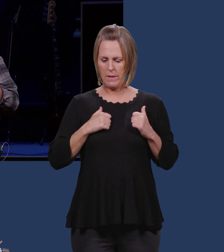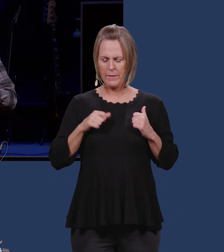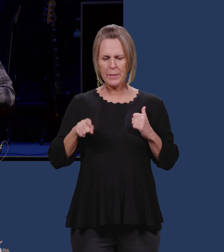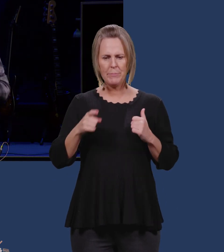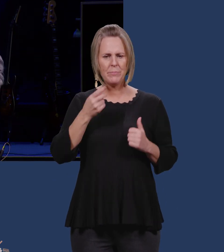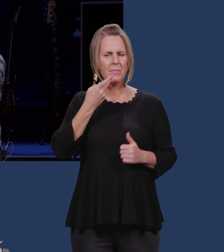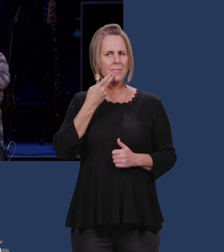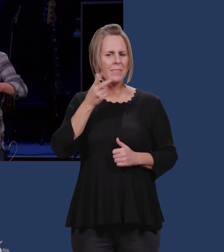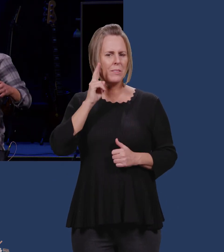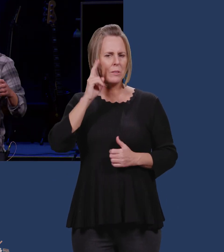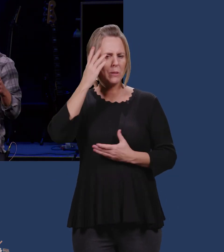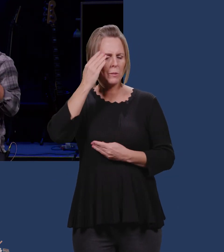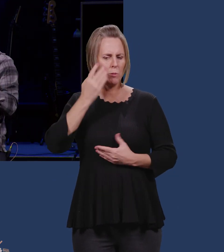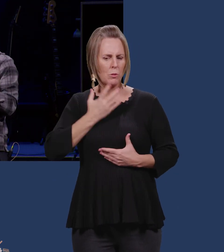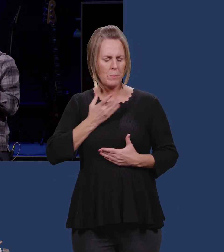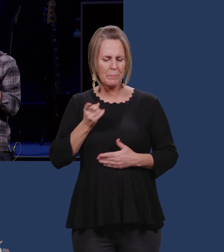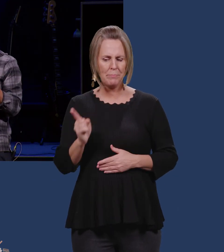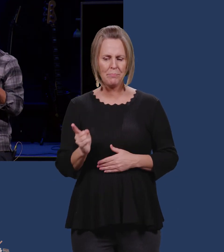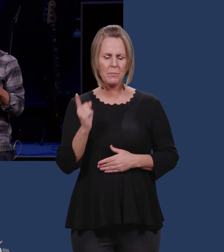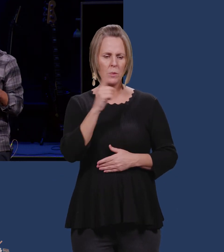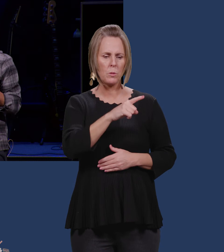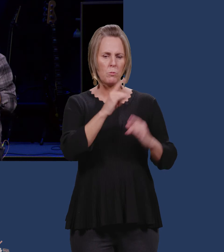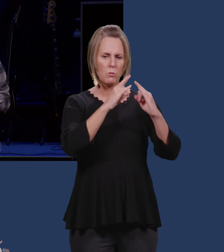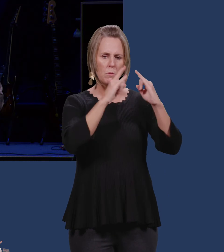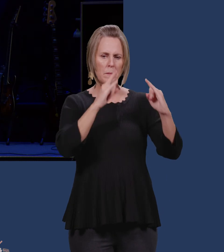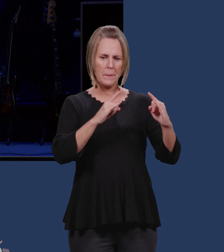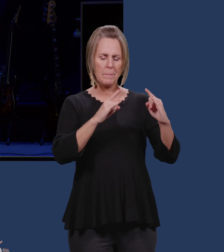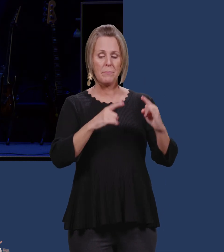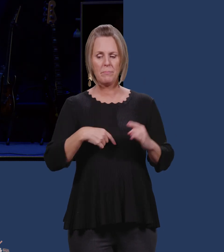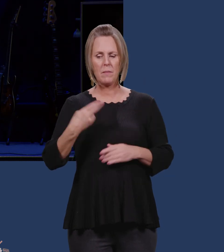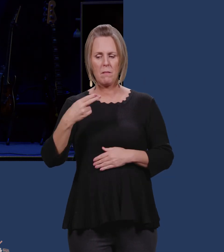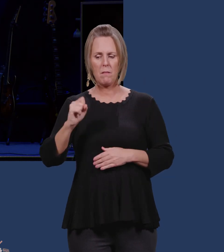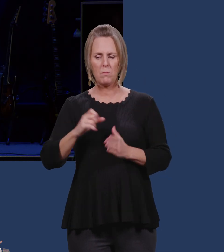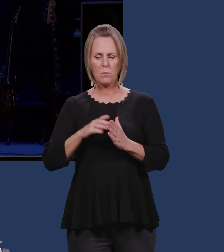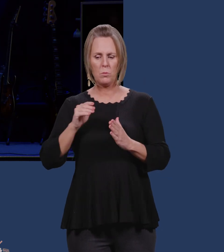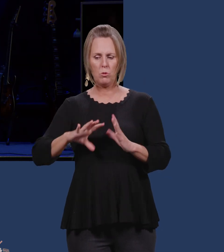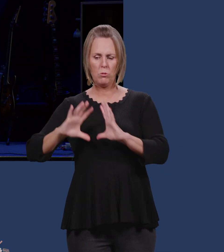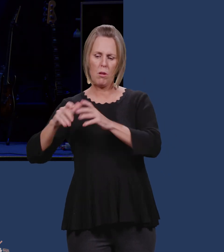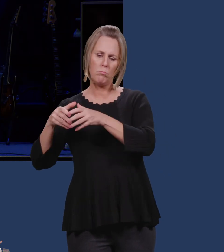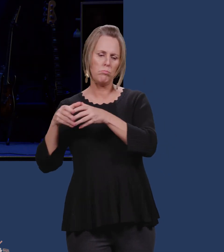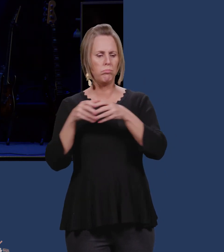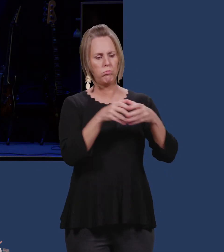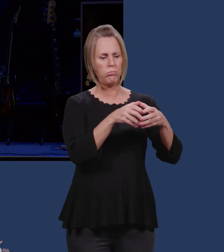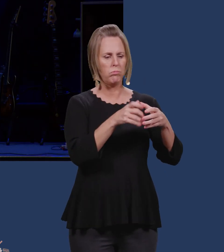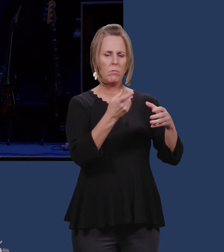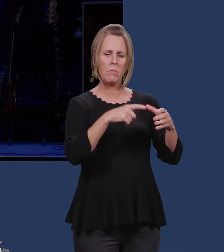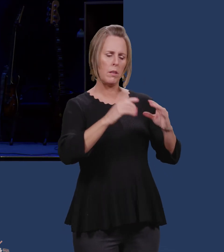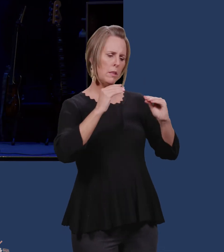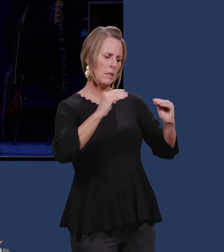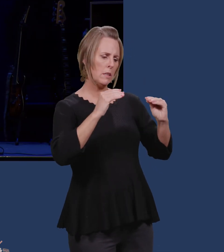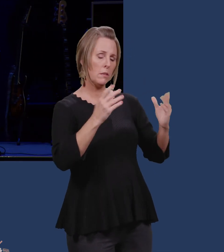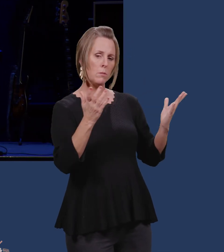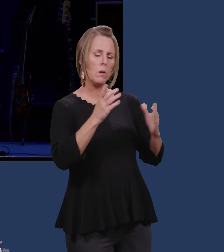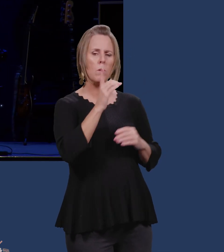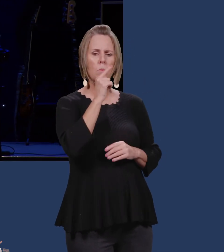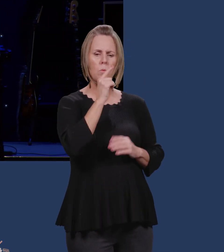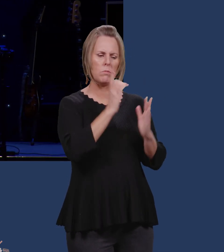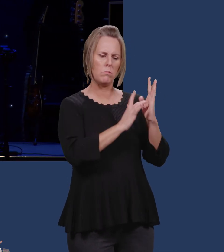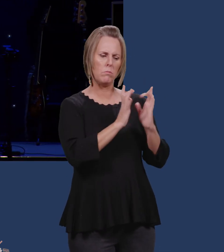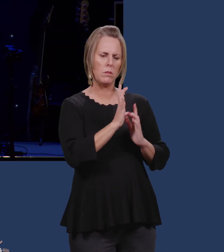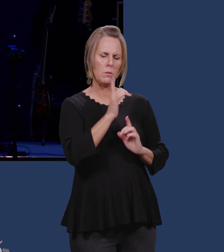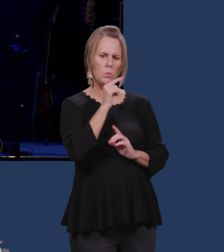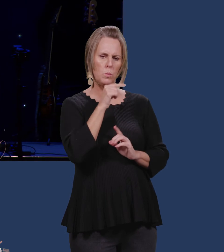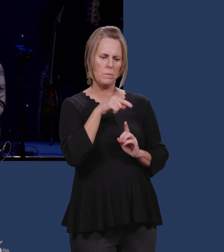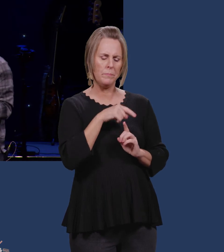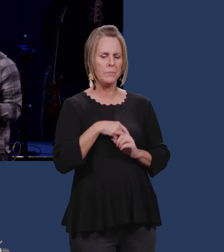he took a bunch of high school kids to camp. And the camp theme that week was, who is Jesus? And so the first night, the